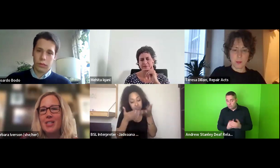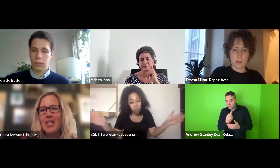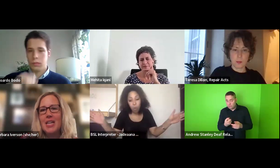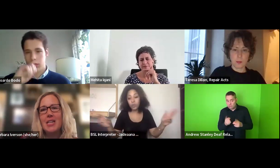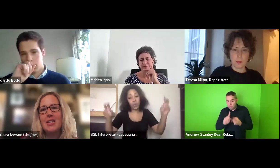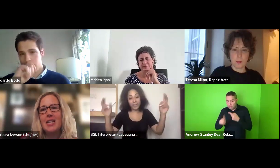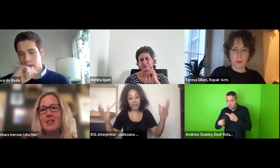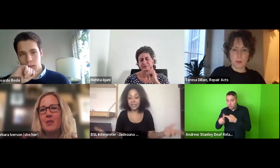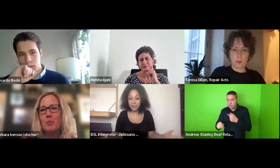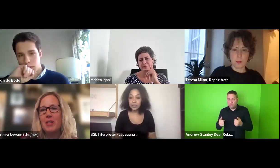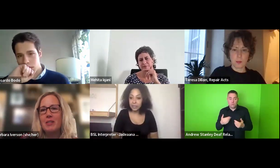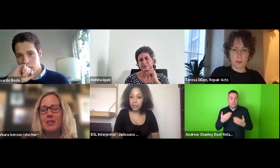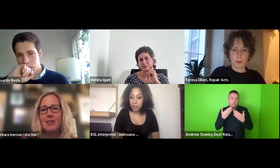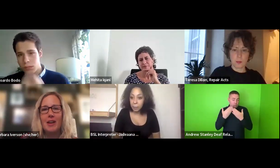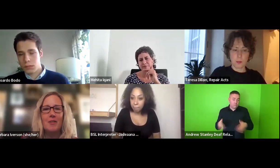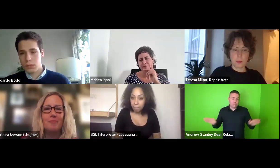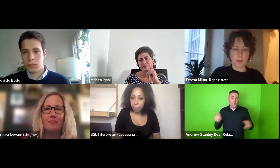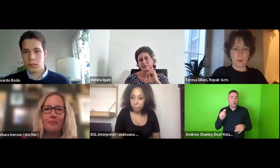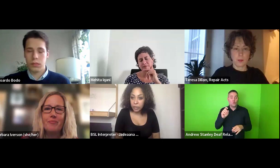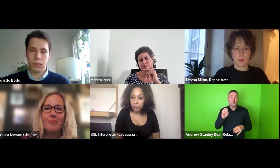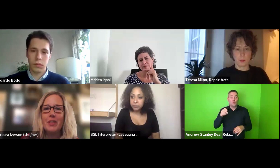have seen in several places